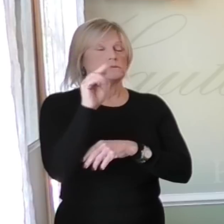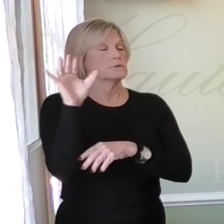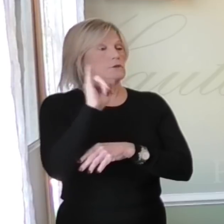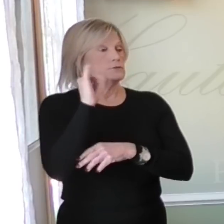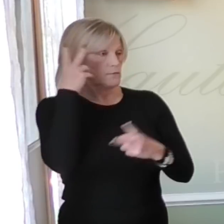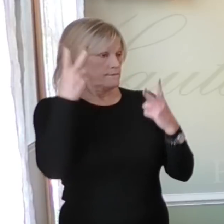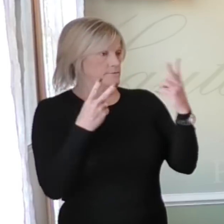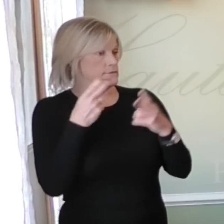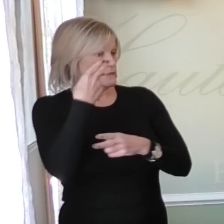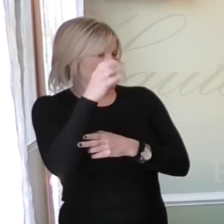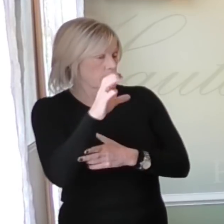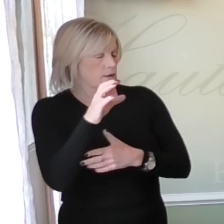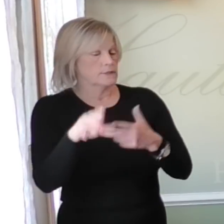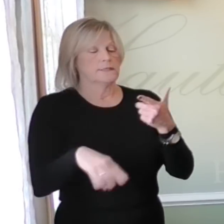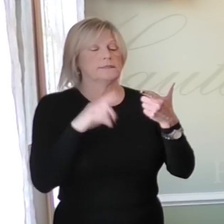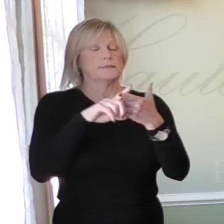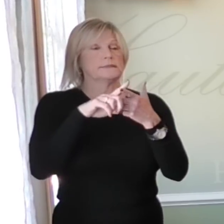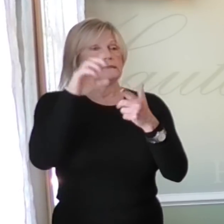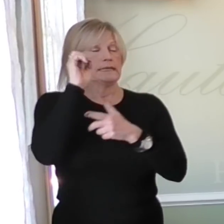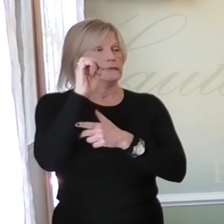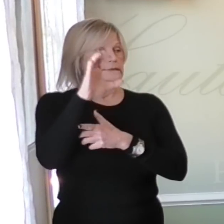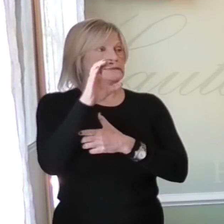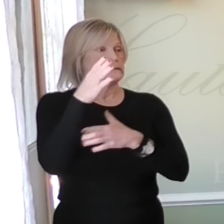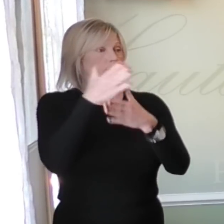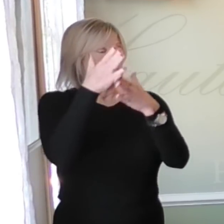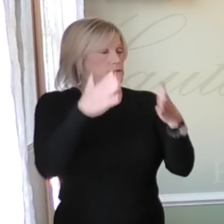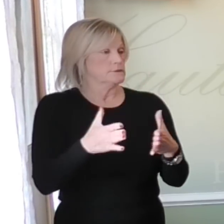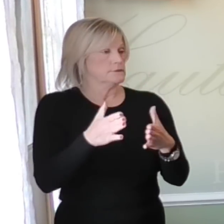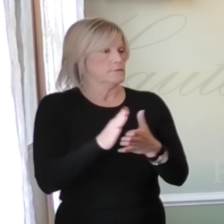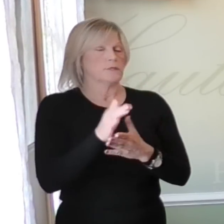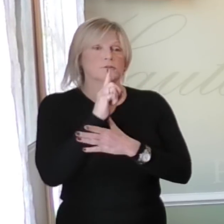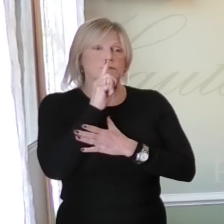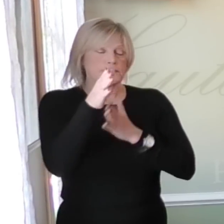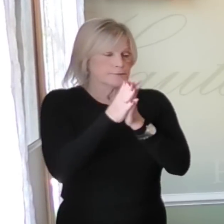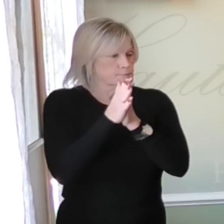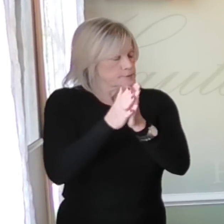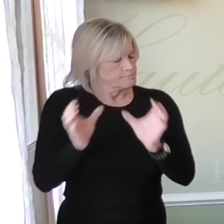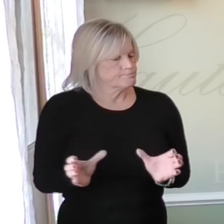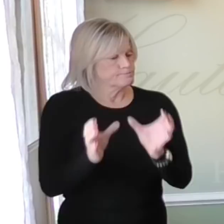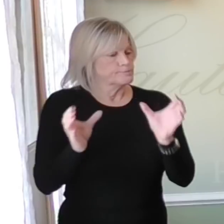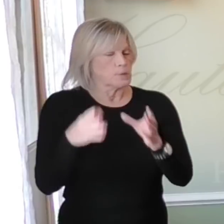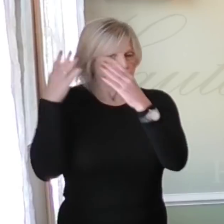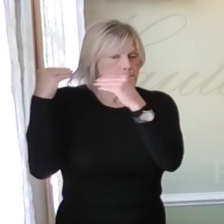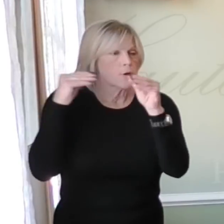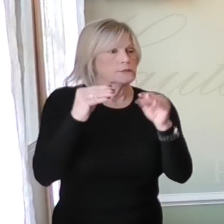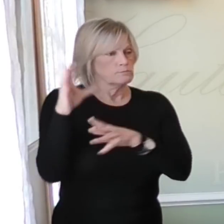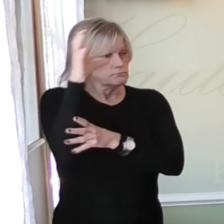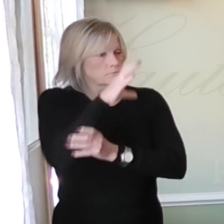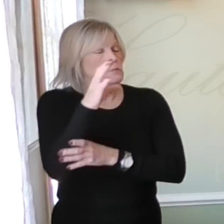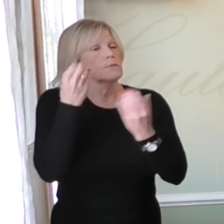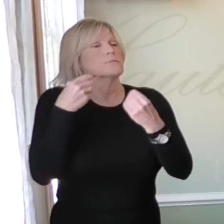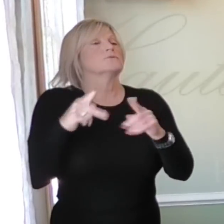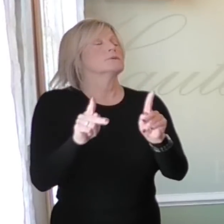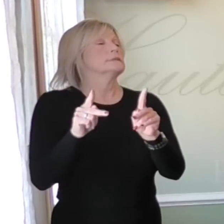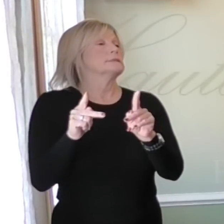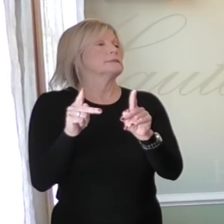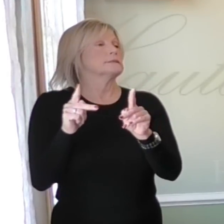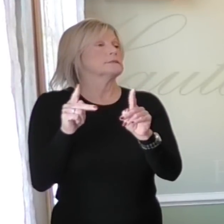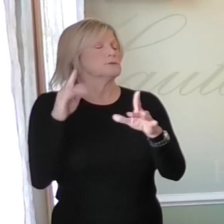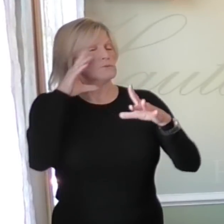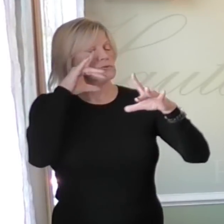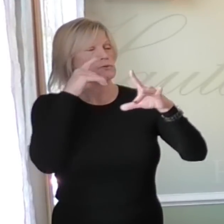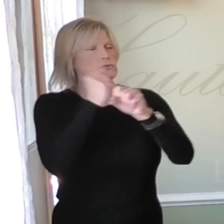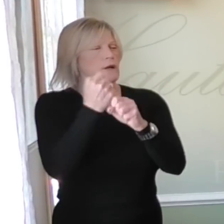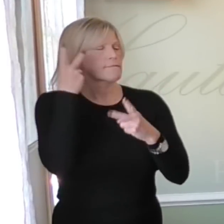Howard County and Ellicott City Partnership, have been aggressively marketing and pursuing opportunities to